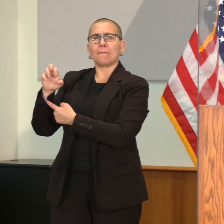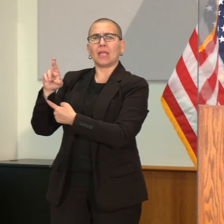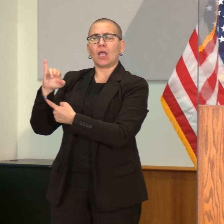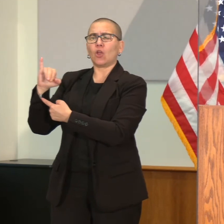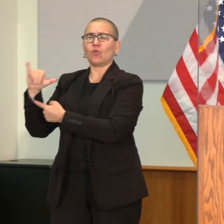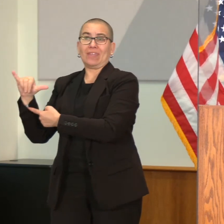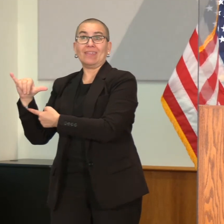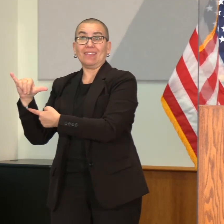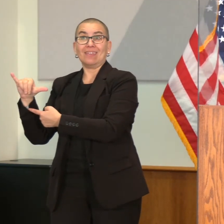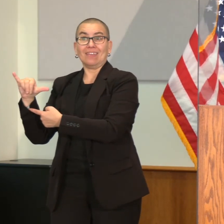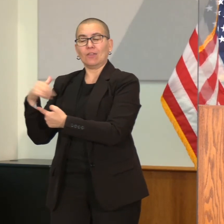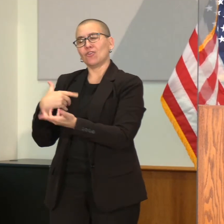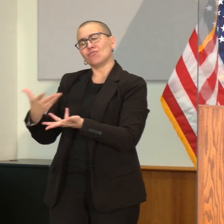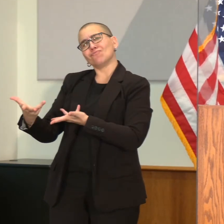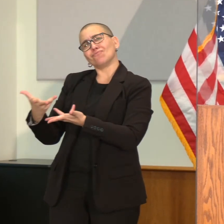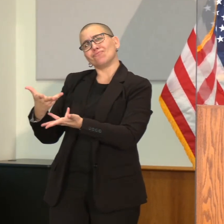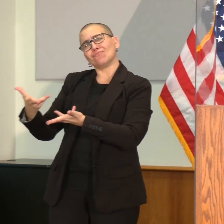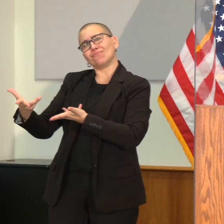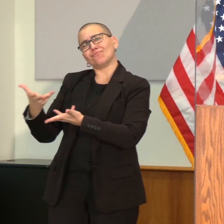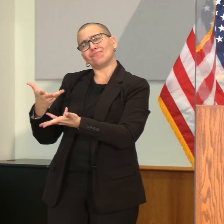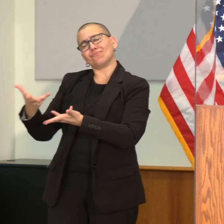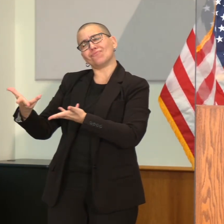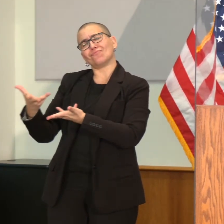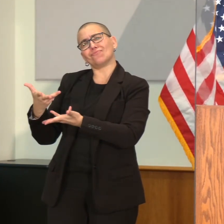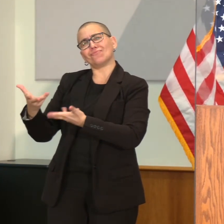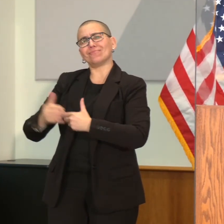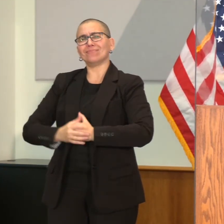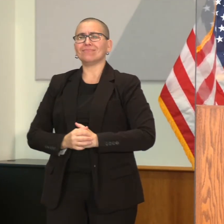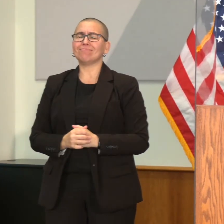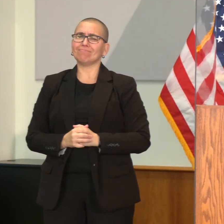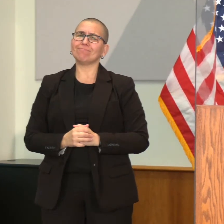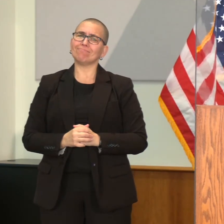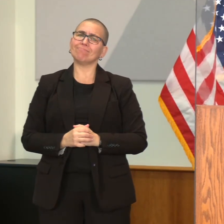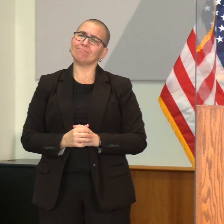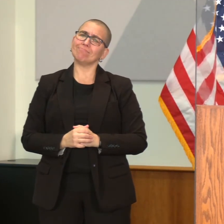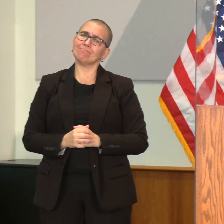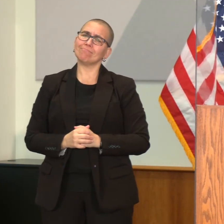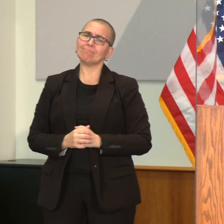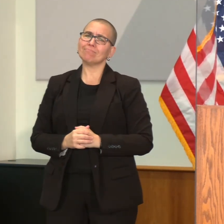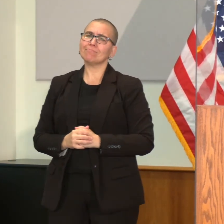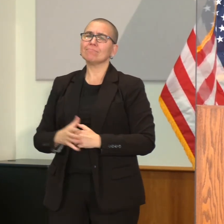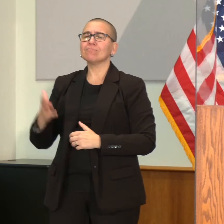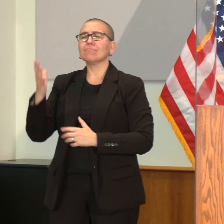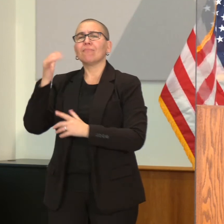and we talked together as moms.